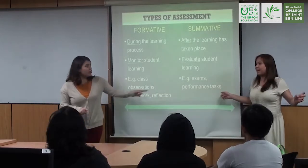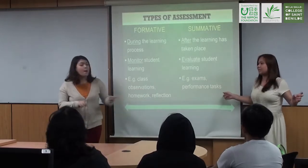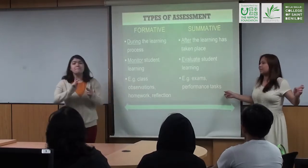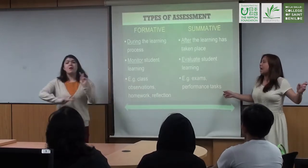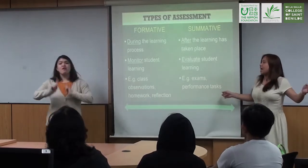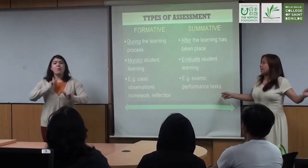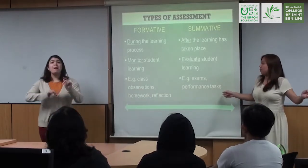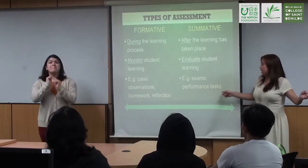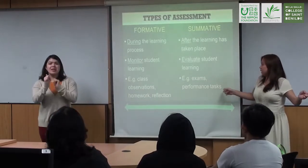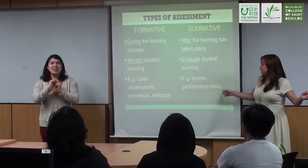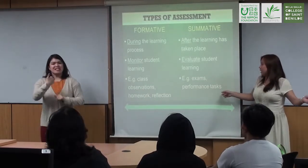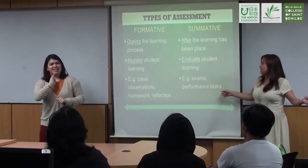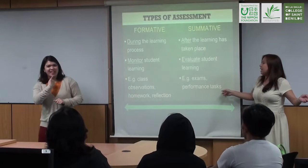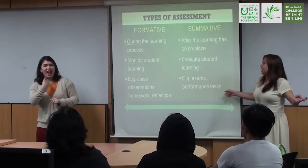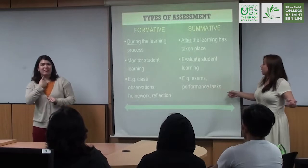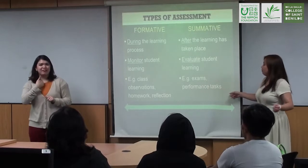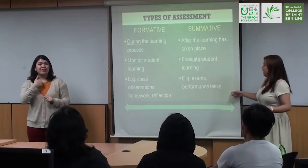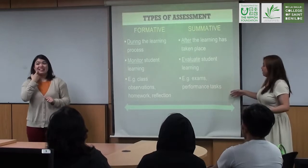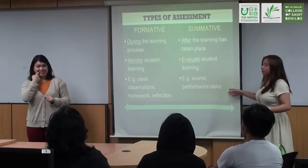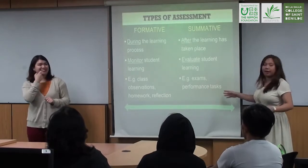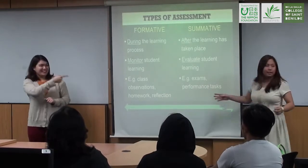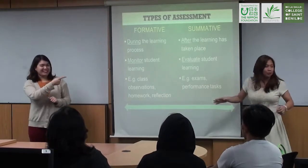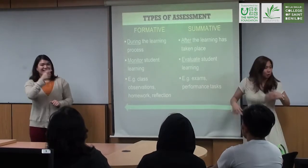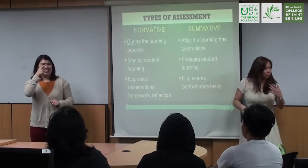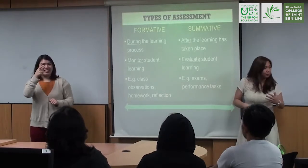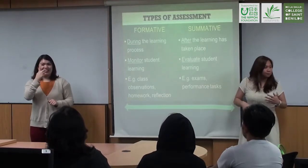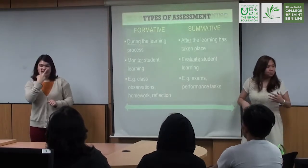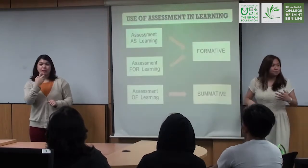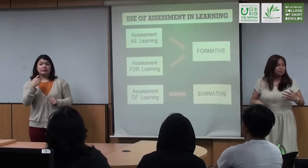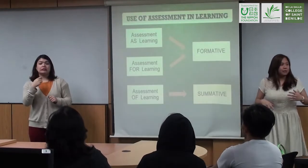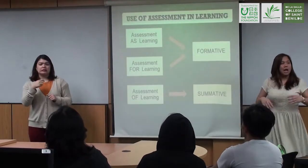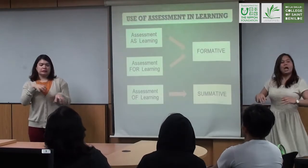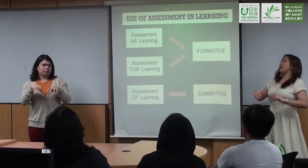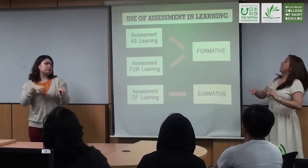authentic assessments, which Lizelle explained a while ago.